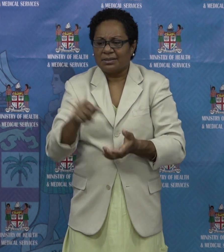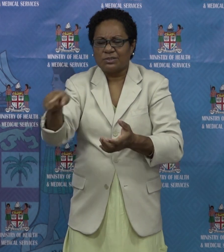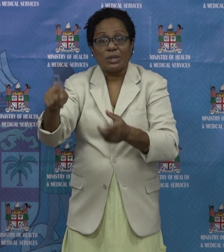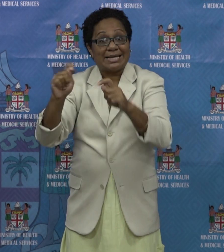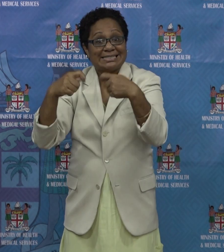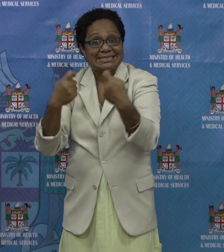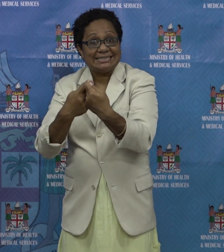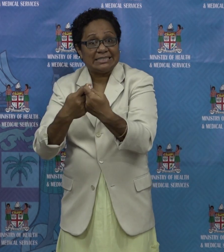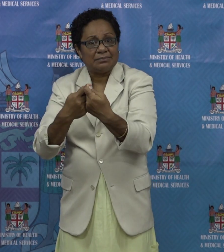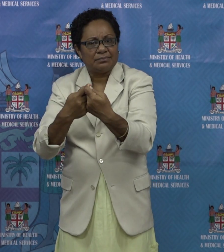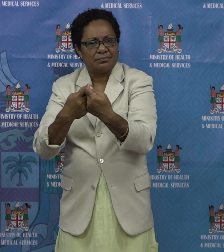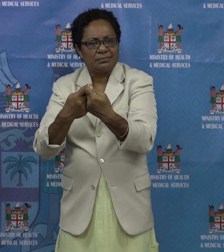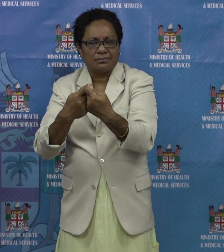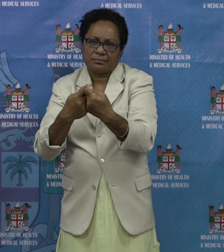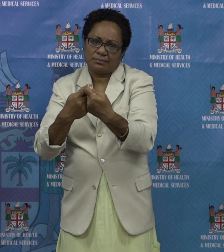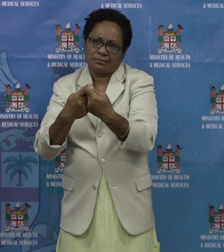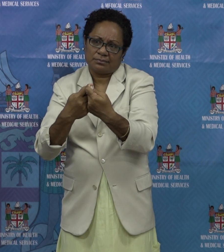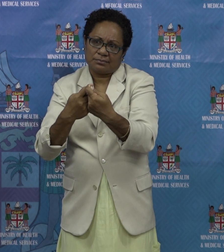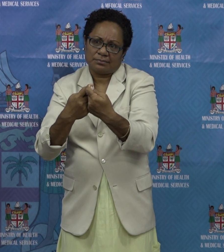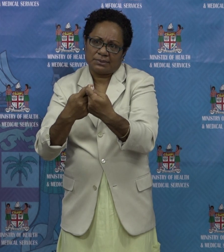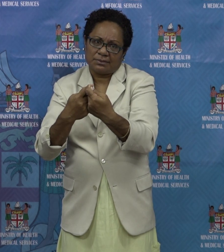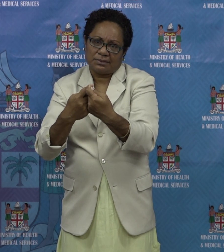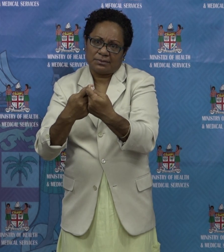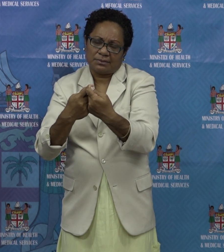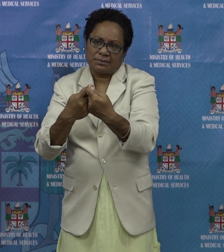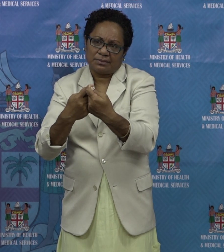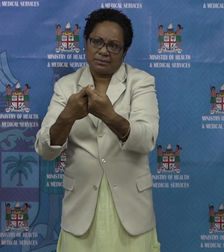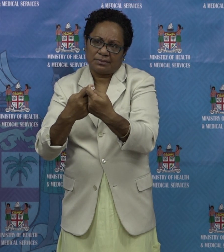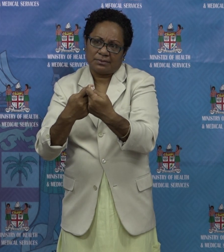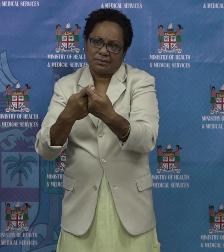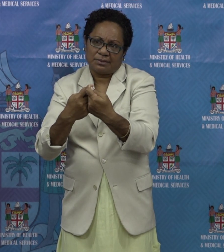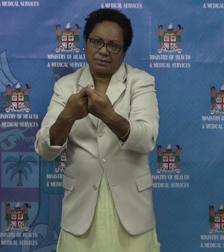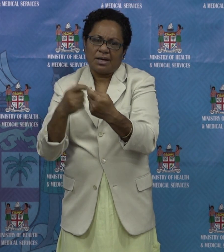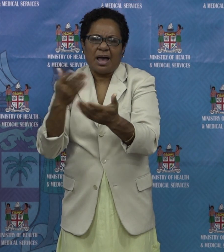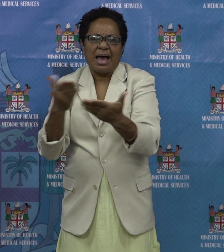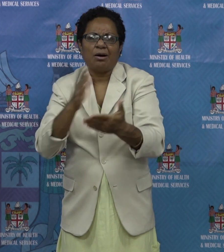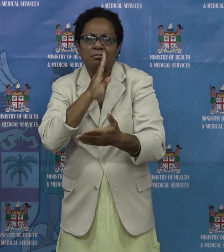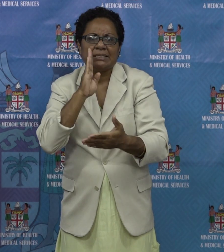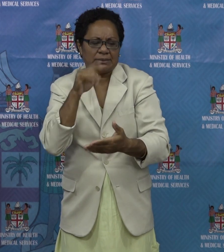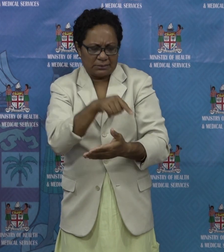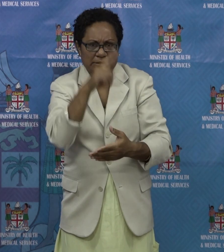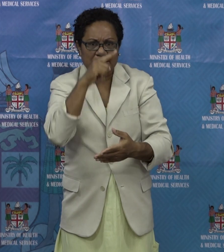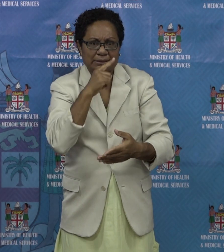team miss that? Do you have cases like that happening in other areas as well?